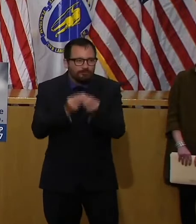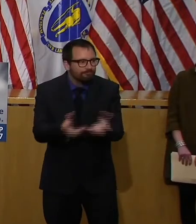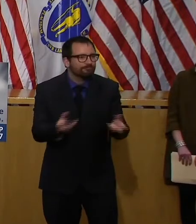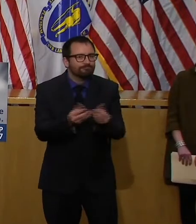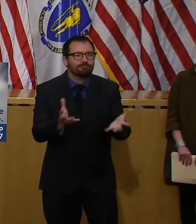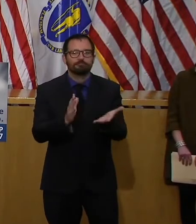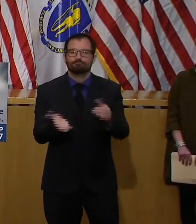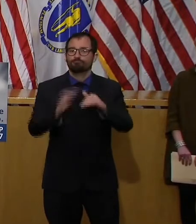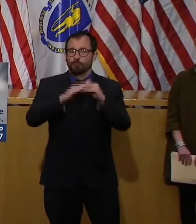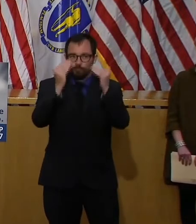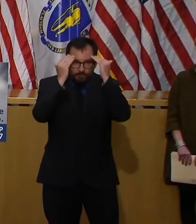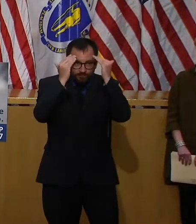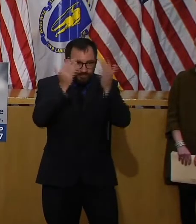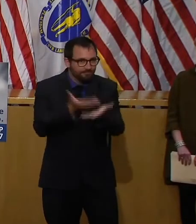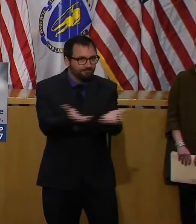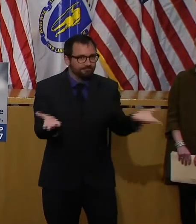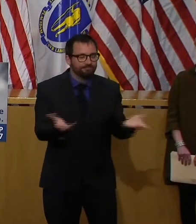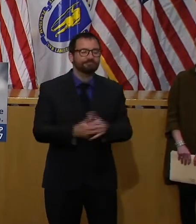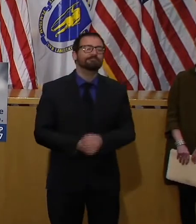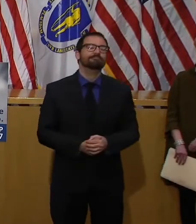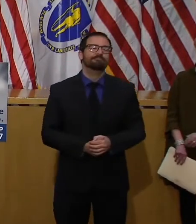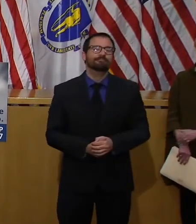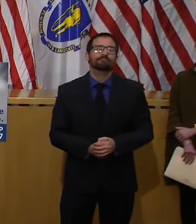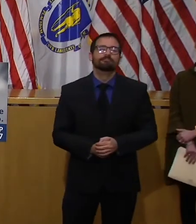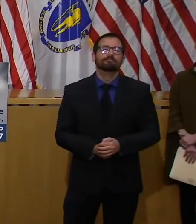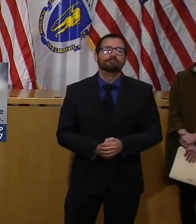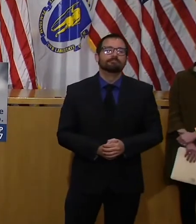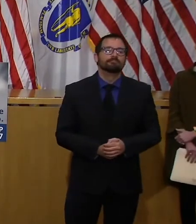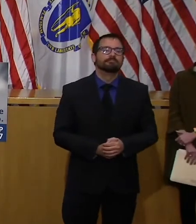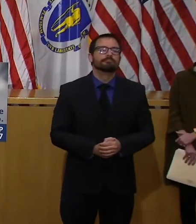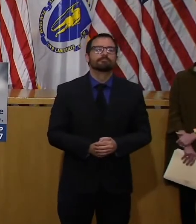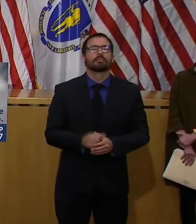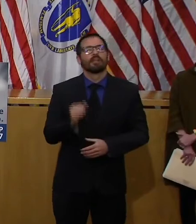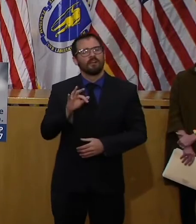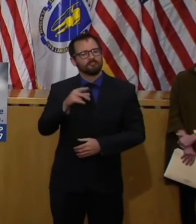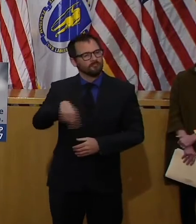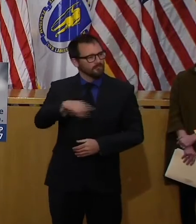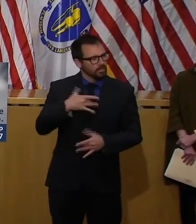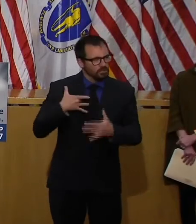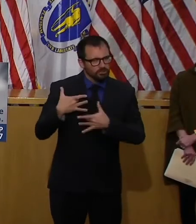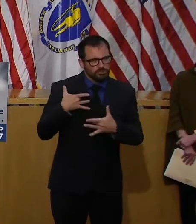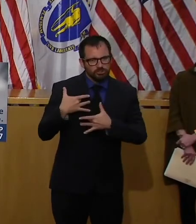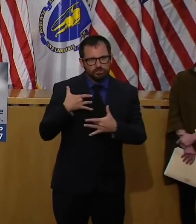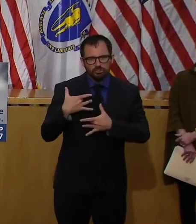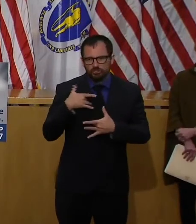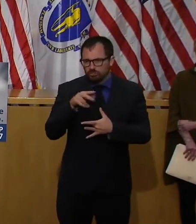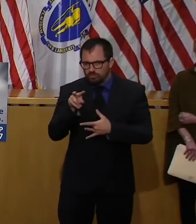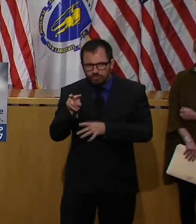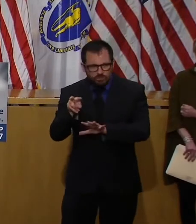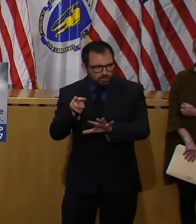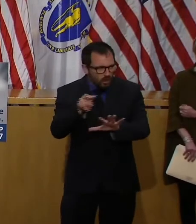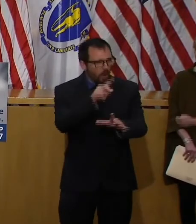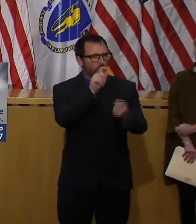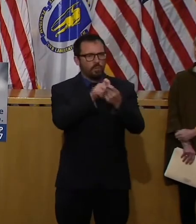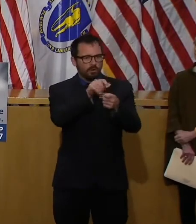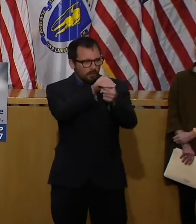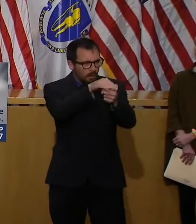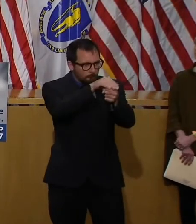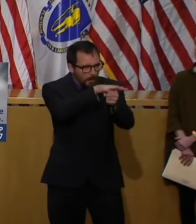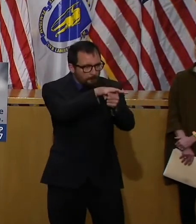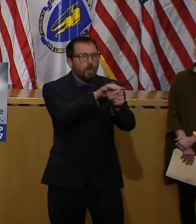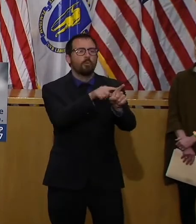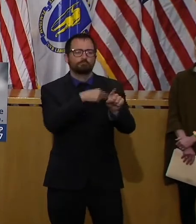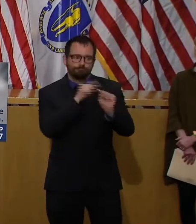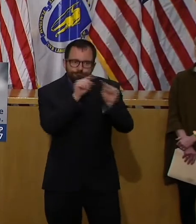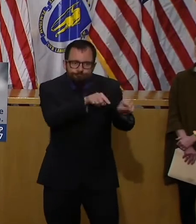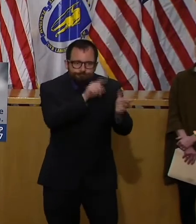populations that are involved, which is why we test in hotspots, why we set up a big program with community health centers across the Commonwealth, why we've